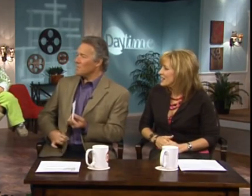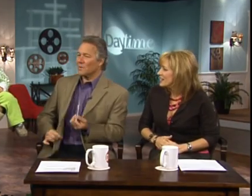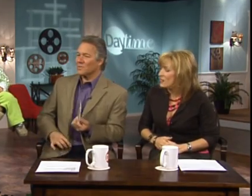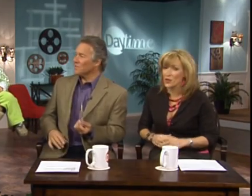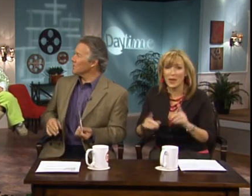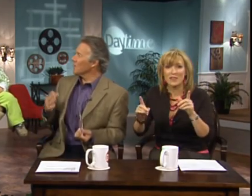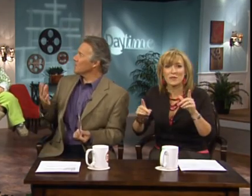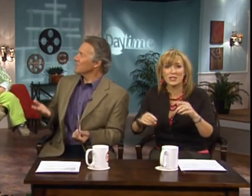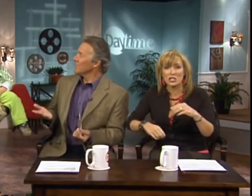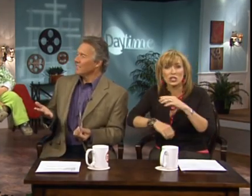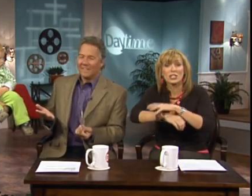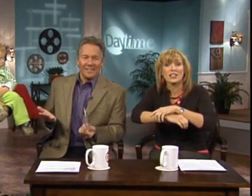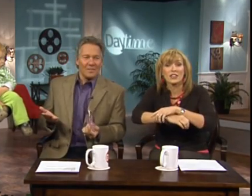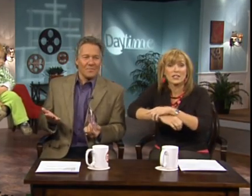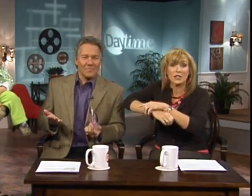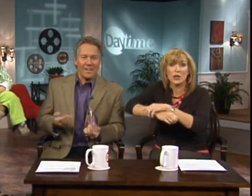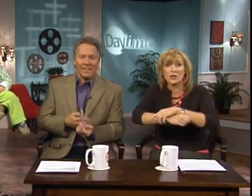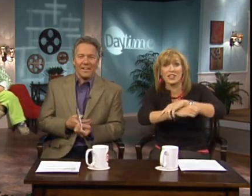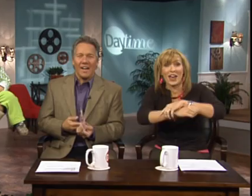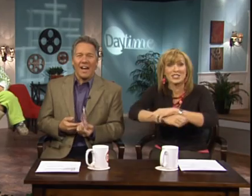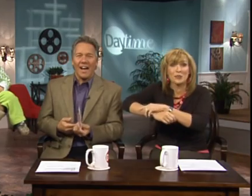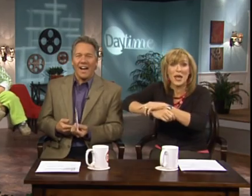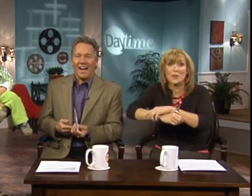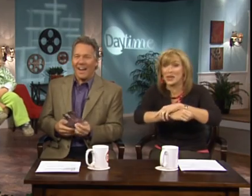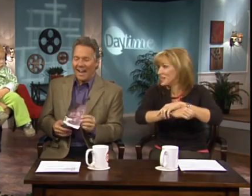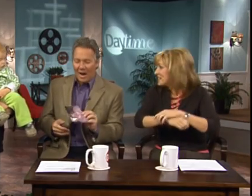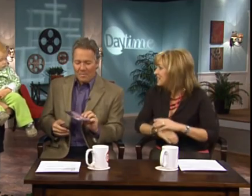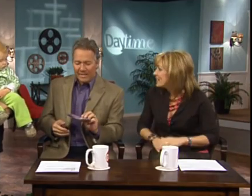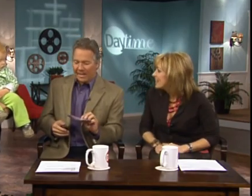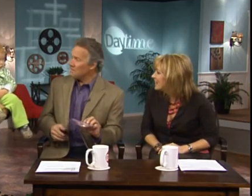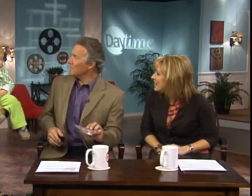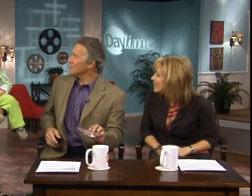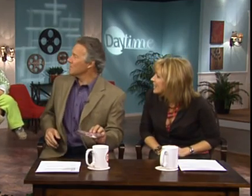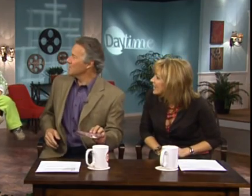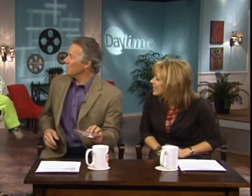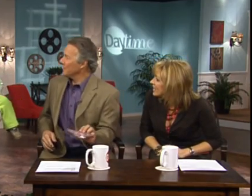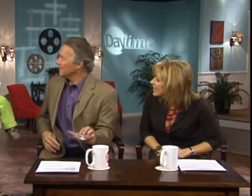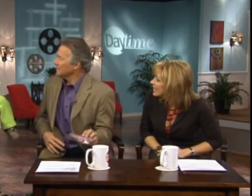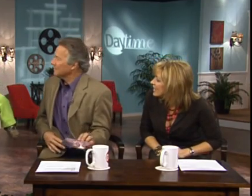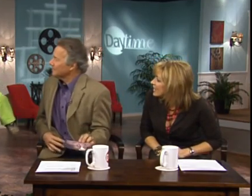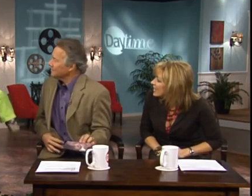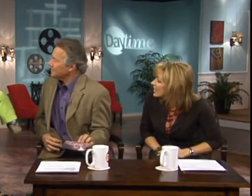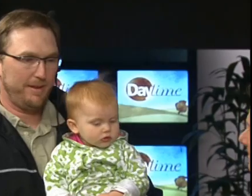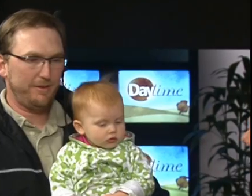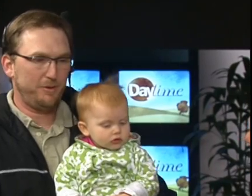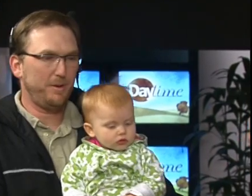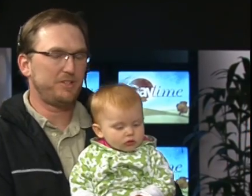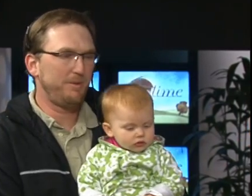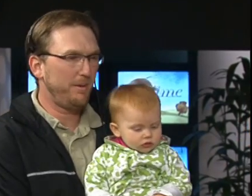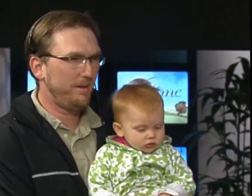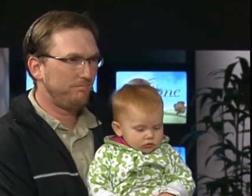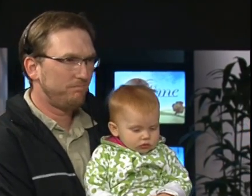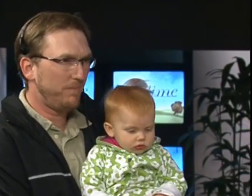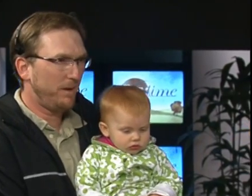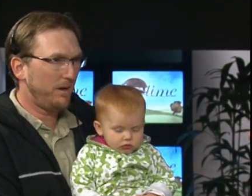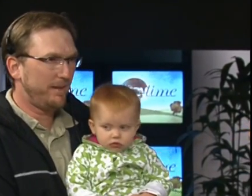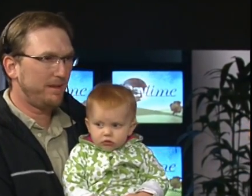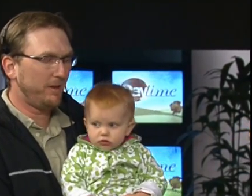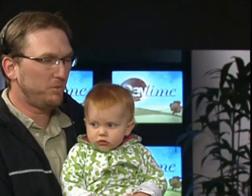the words that you may have missed it, she did this. Apparently, that's baby. How many words does she know, Ben? Oh, that's a good question. Maybe, I'd say about